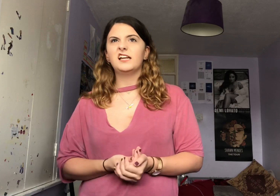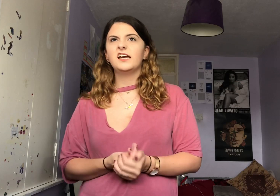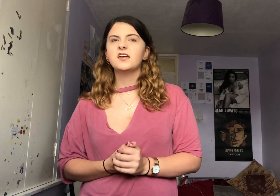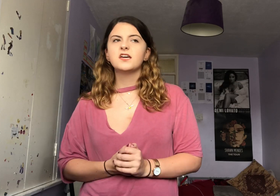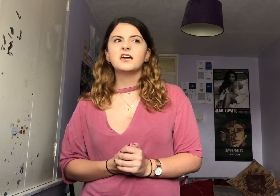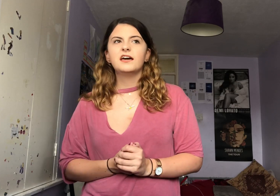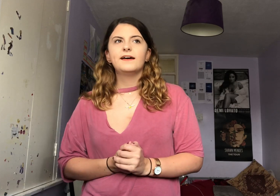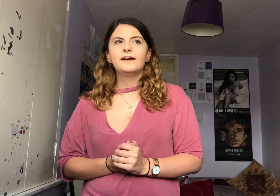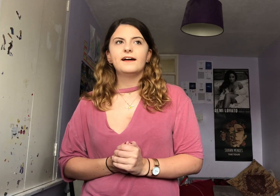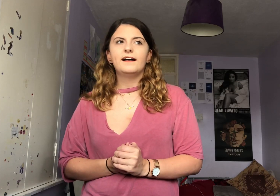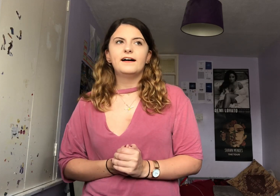really.